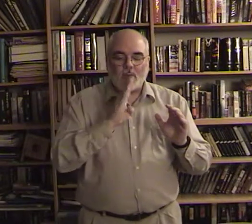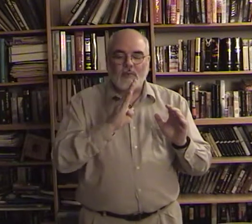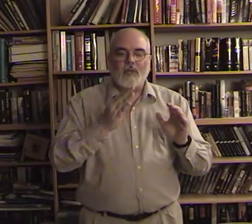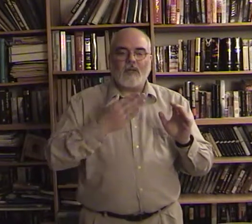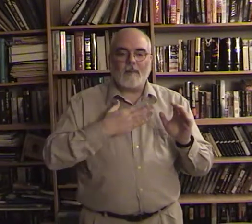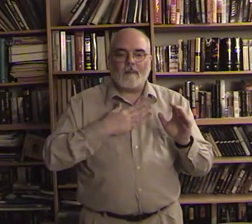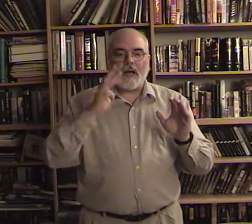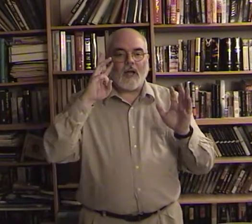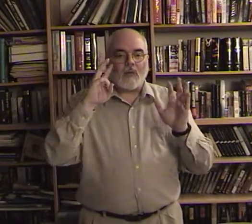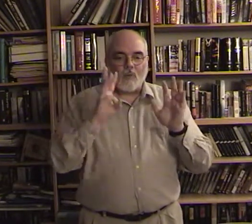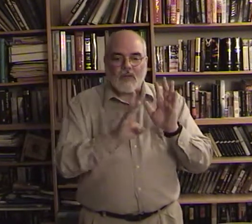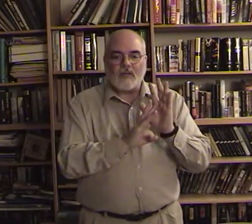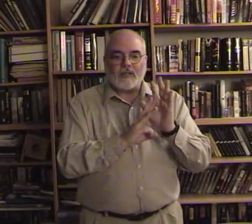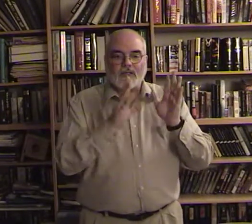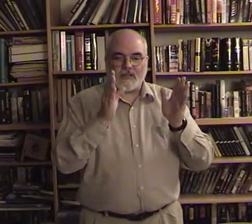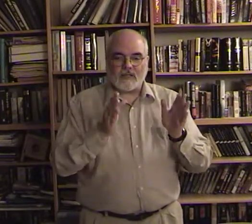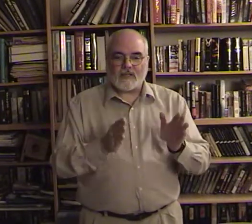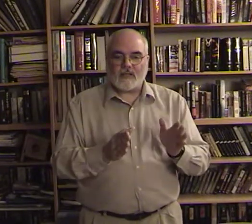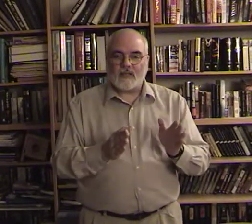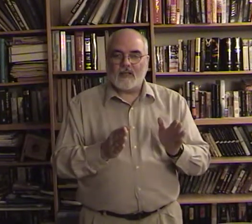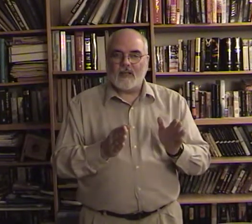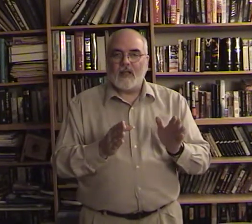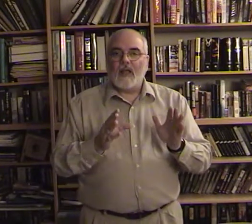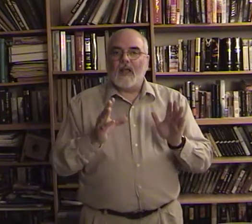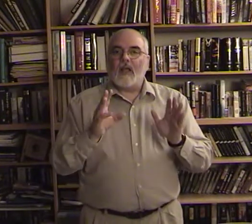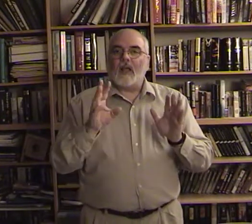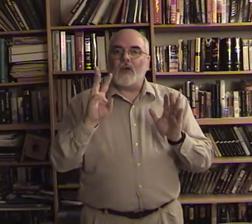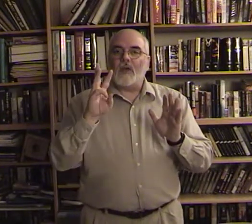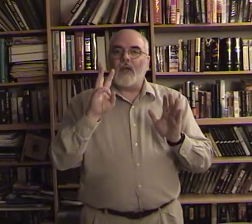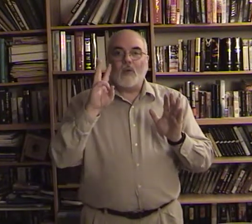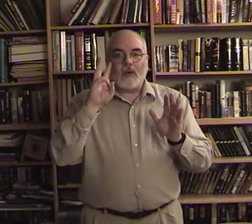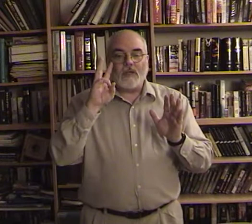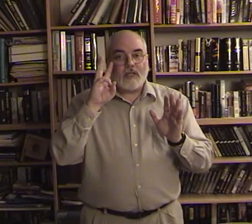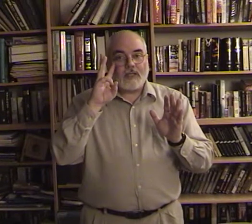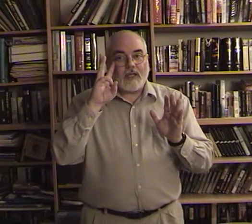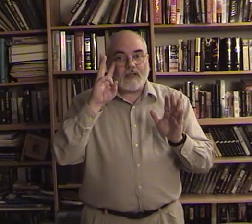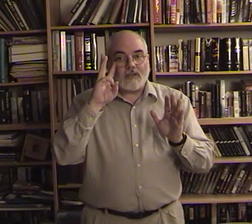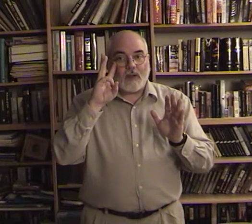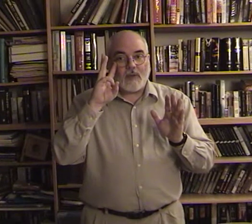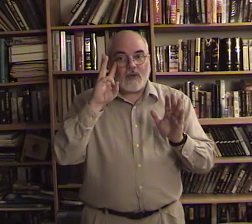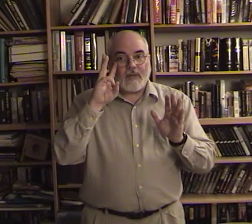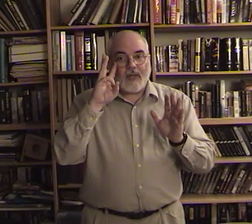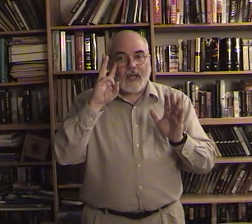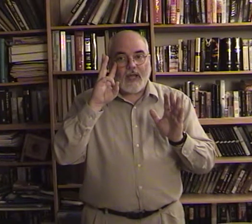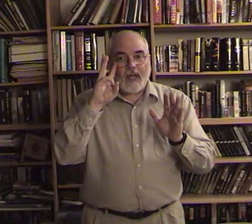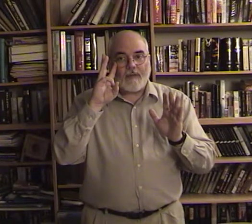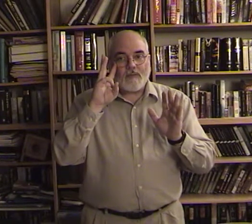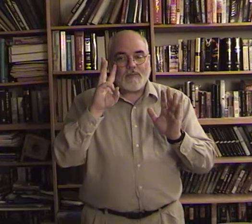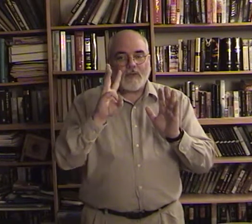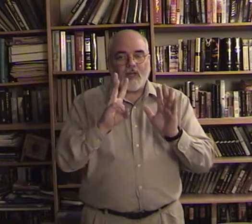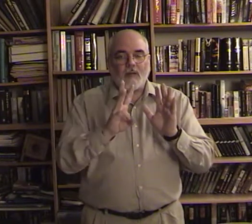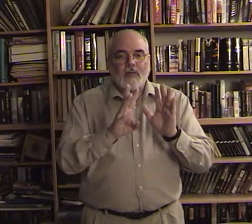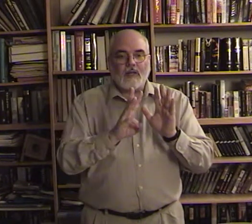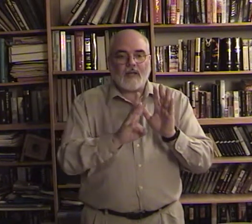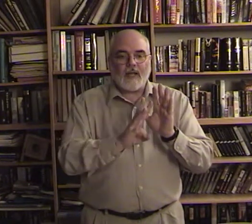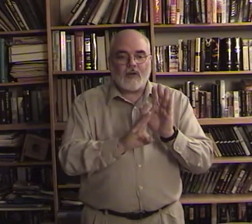be my witnesses okay witnesses is w at the i coming down